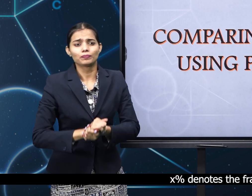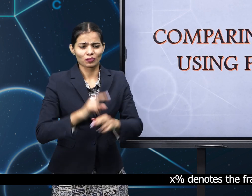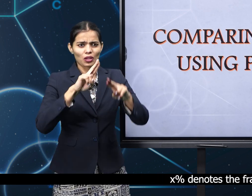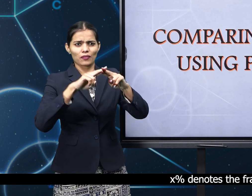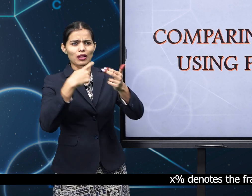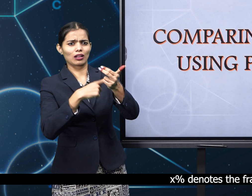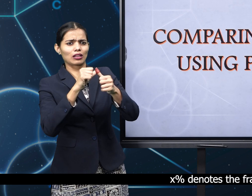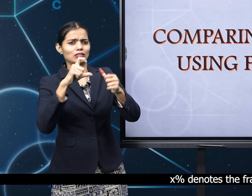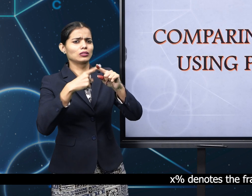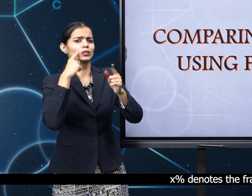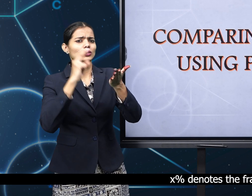X by hundred.